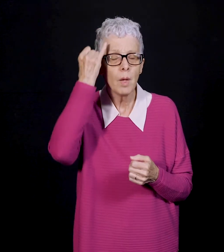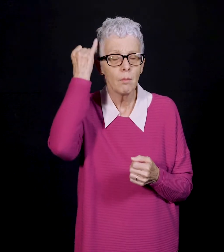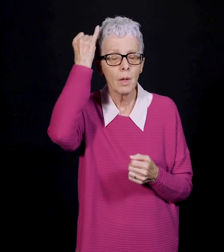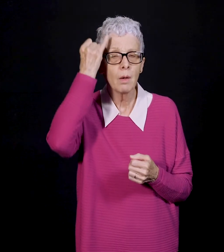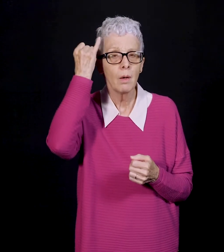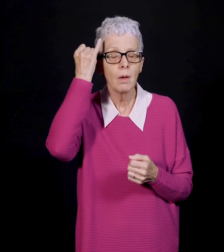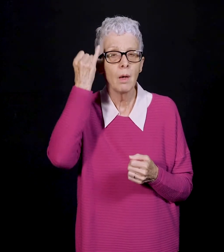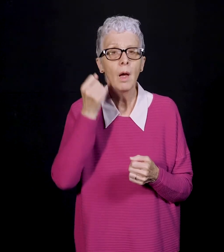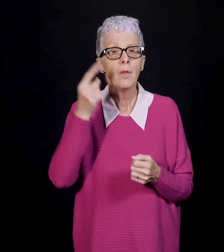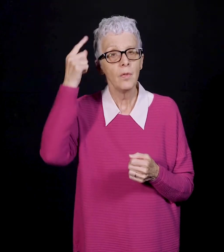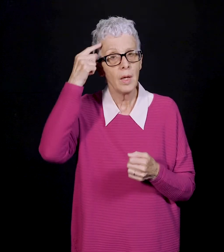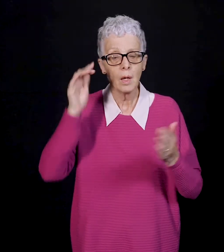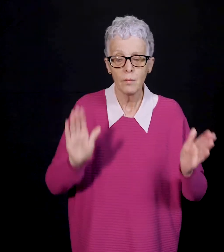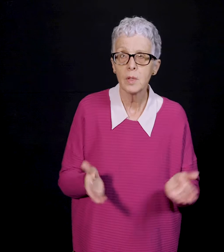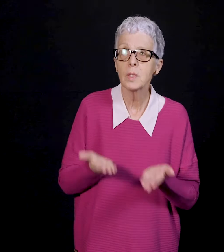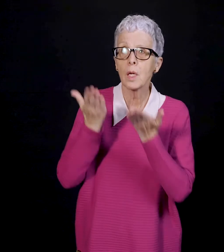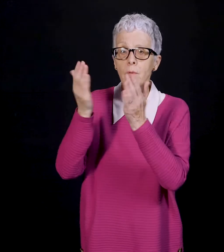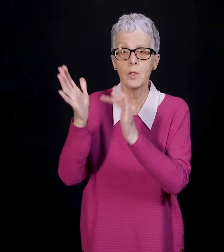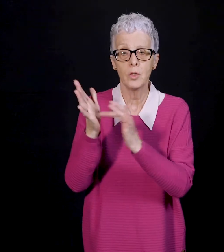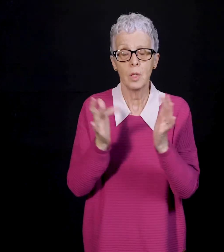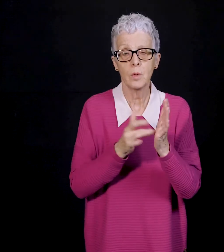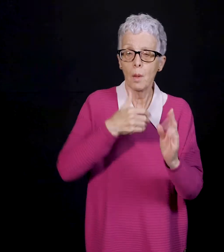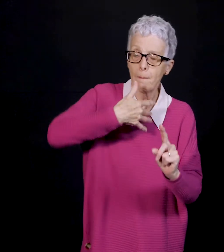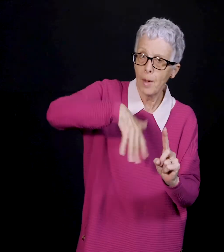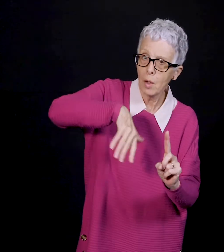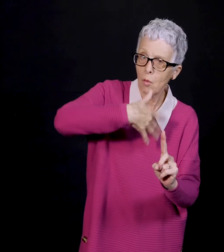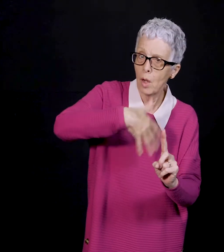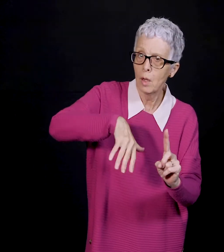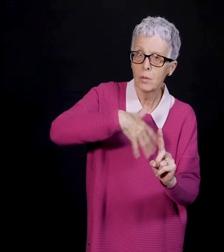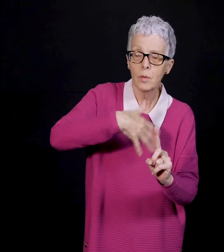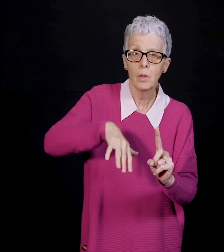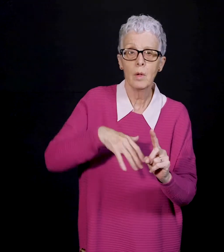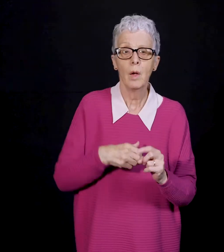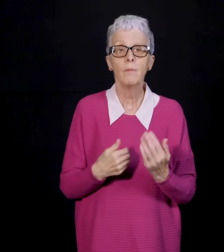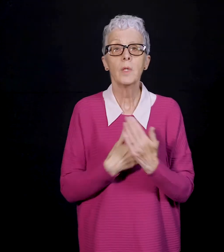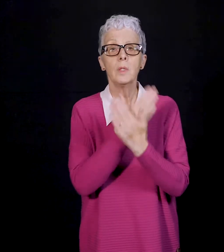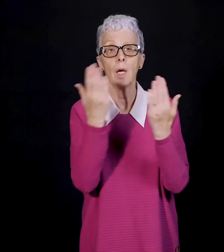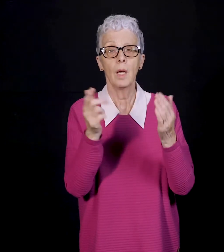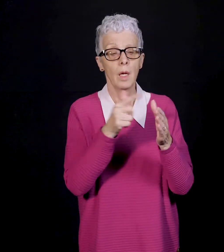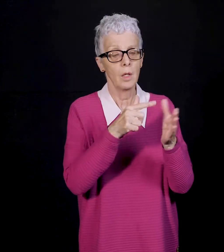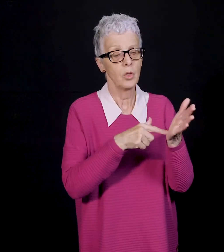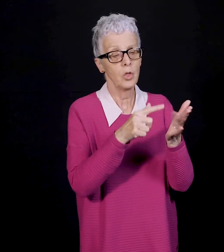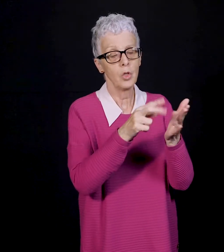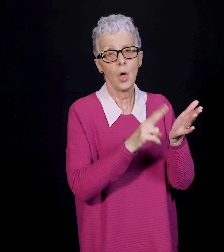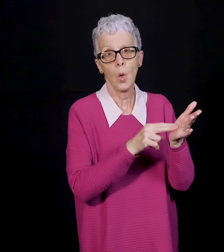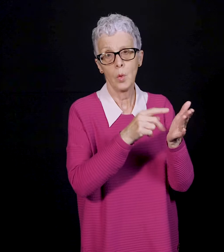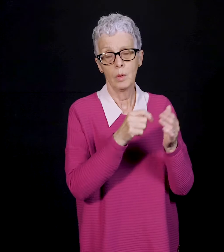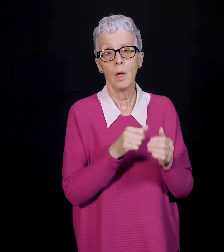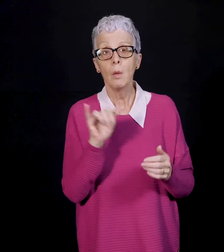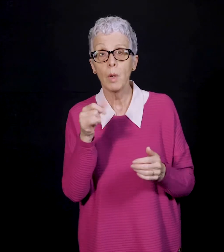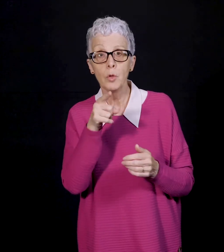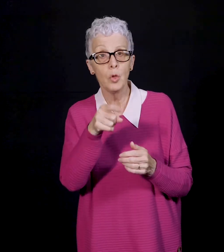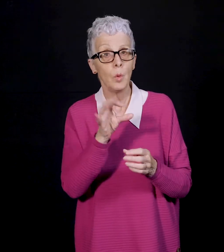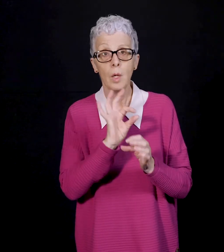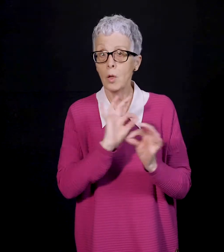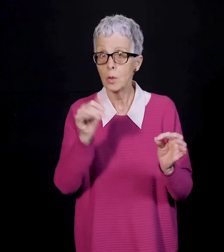upon the sacrifice of Jesus with all of that background, all that backdrop of the Day of Atonement. But for you who may not know